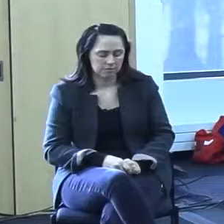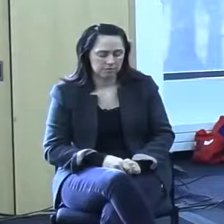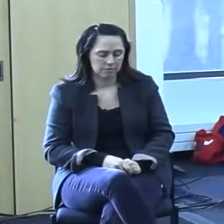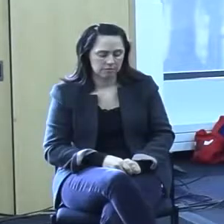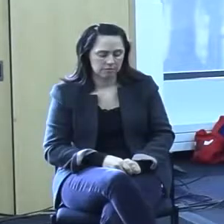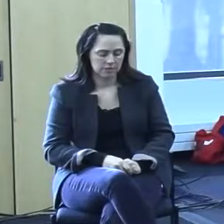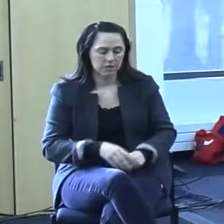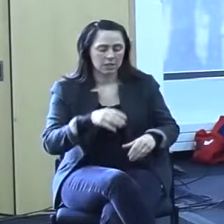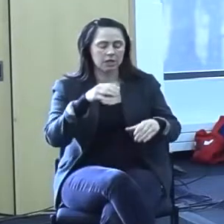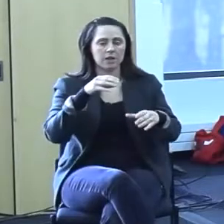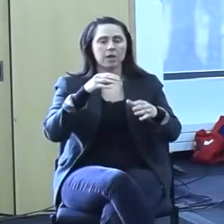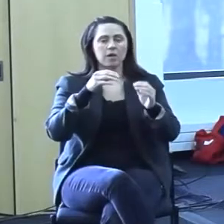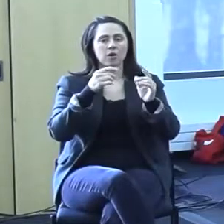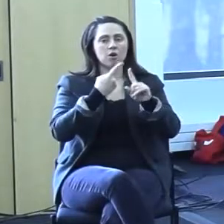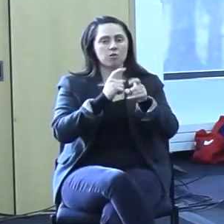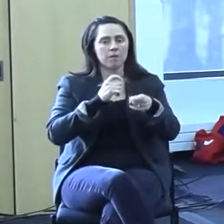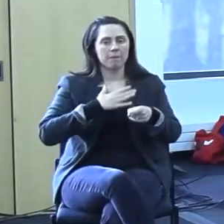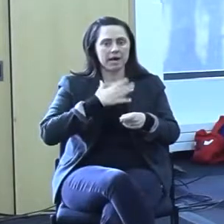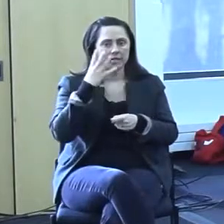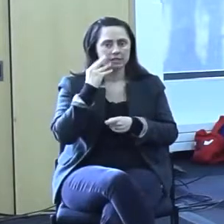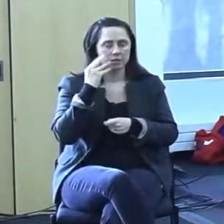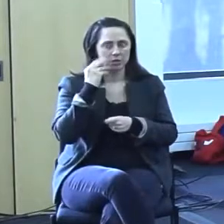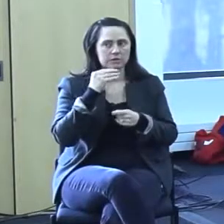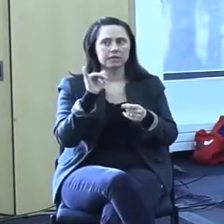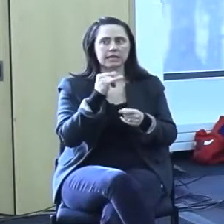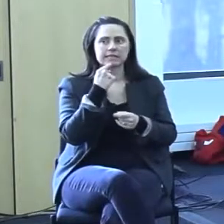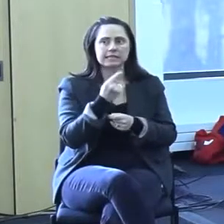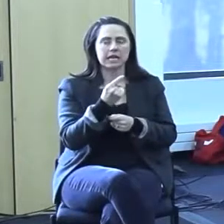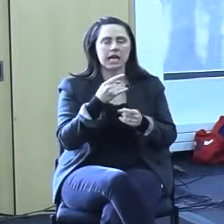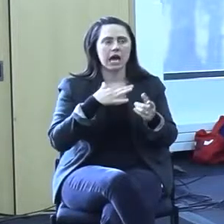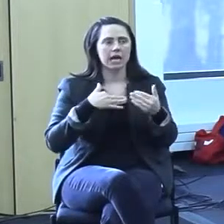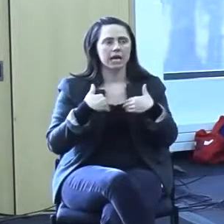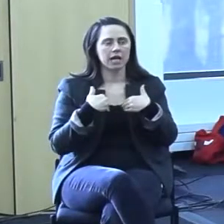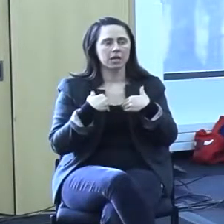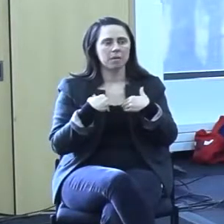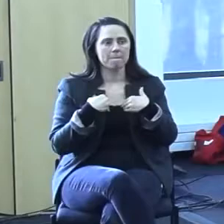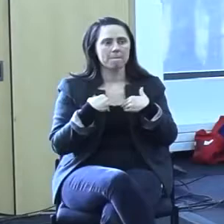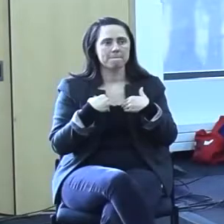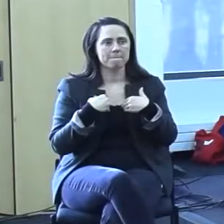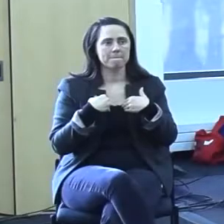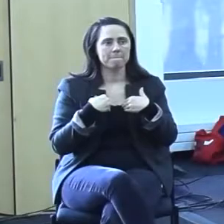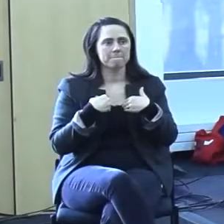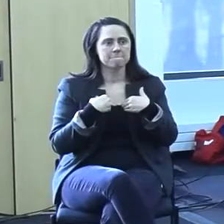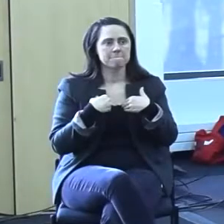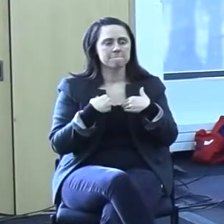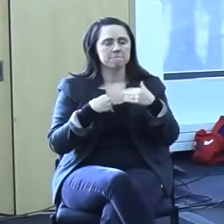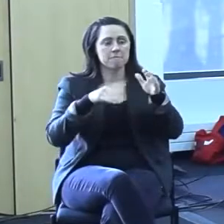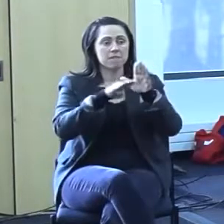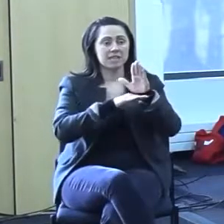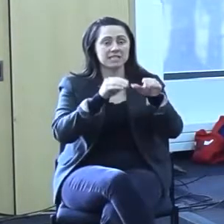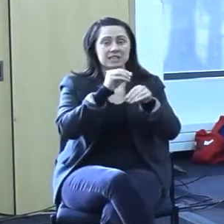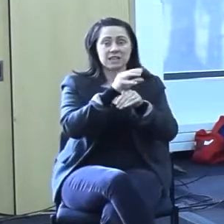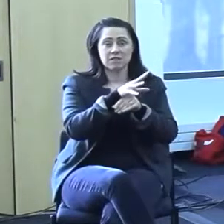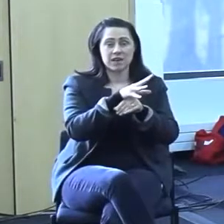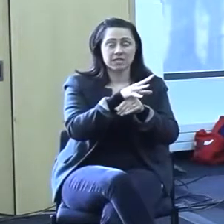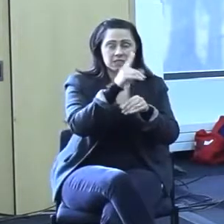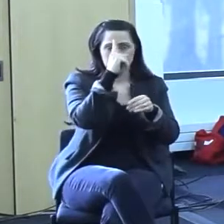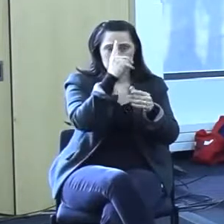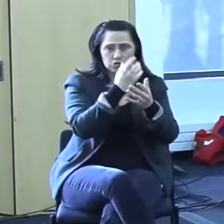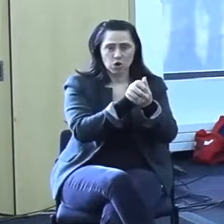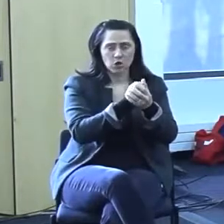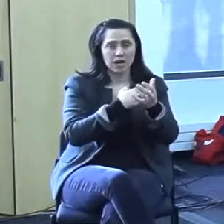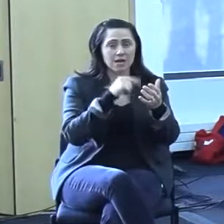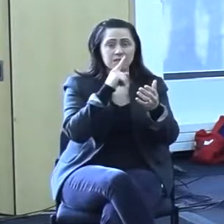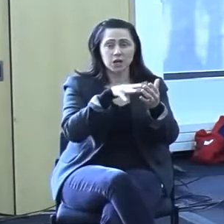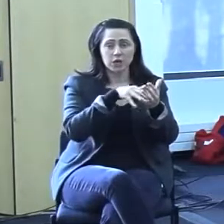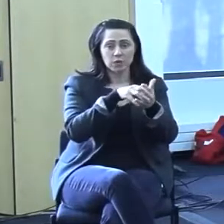In my experiences, so like I said, I had basically the effects of a stroke, so I have very